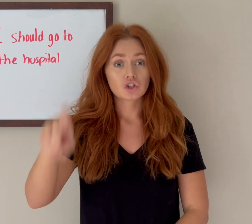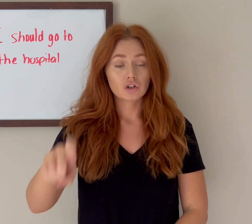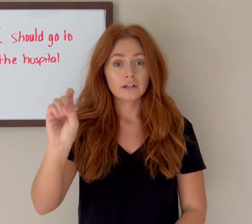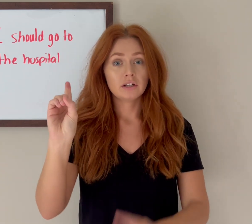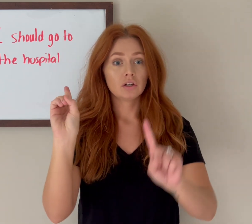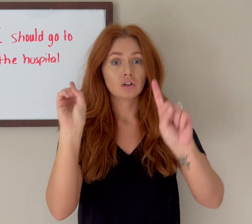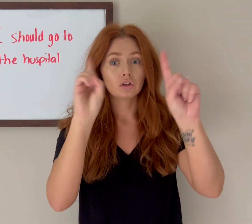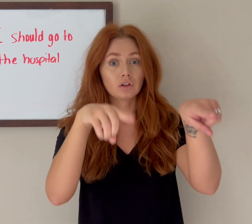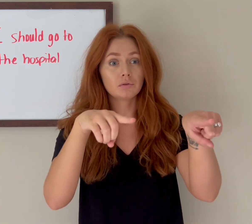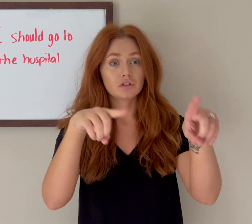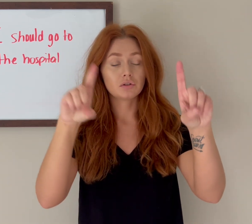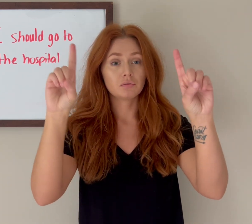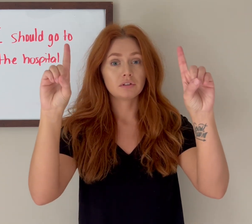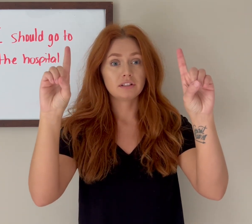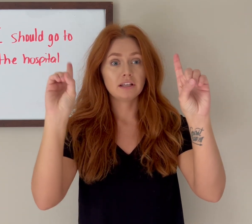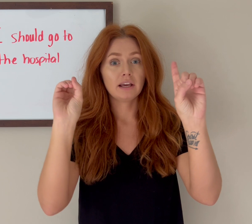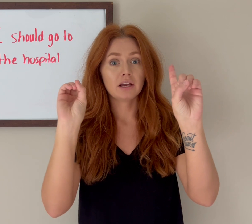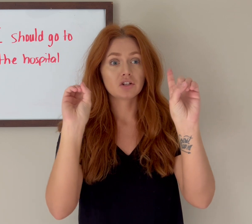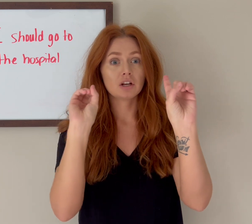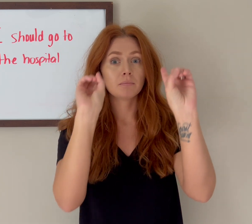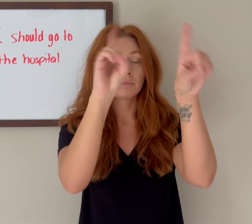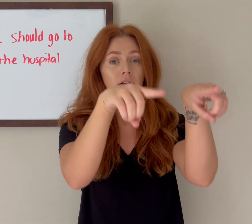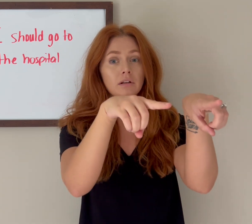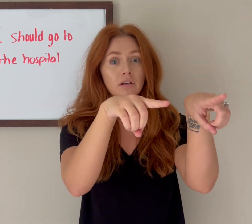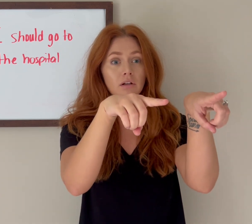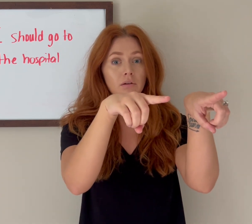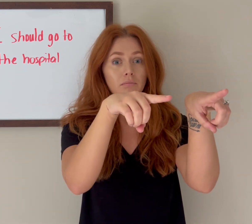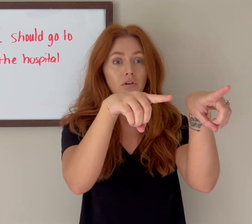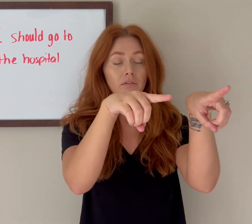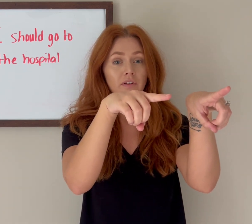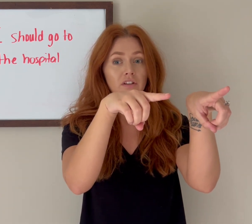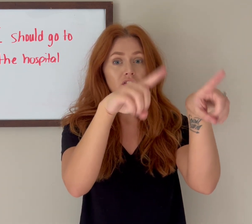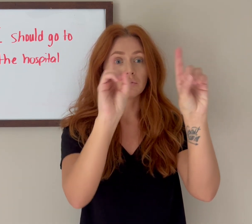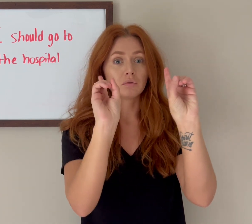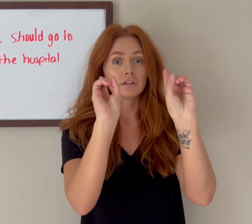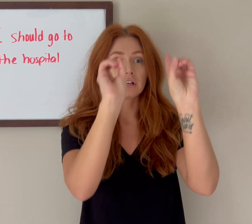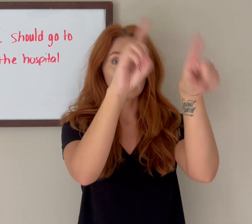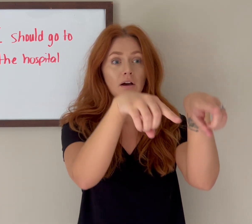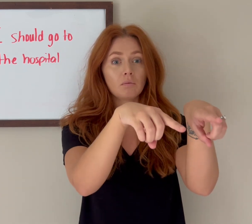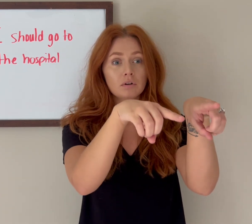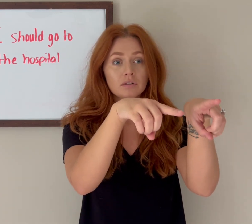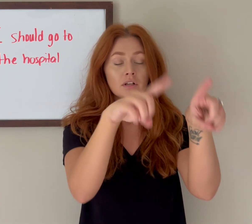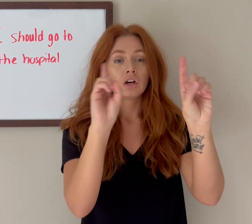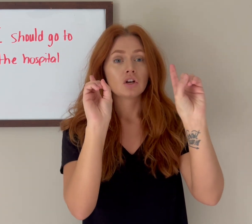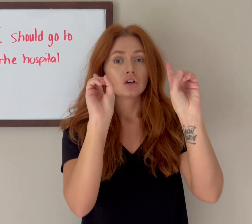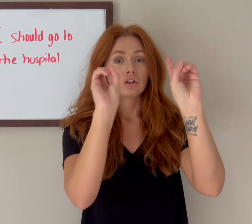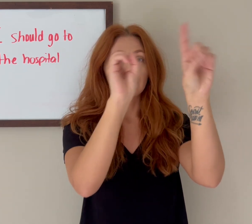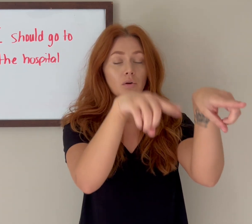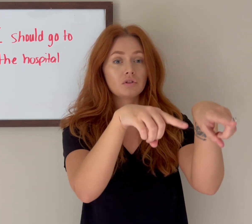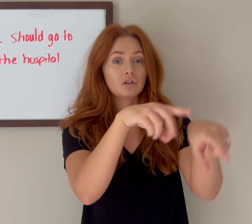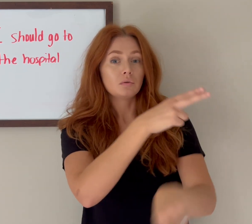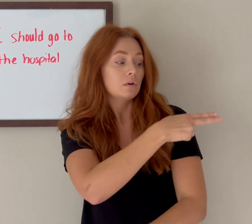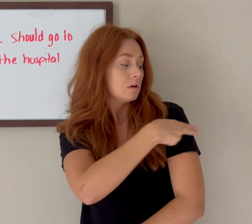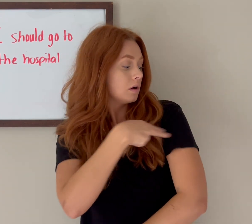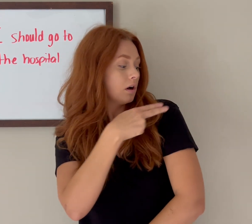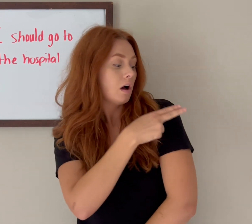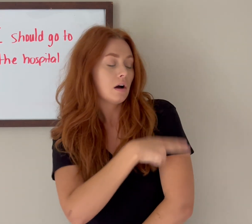Should go to D handshape. You're gonna fling it towards outwards. Go to